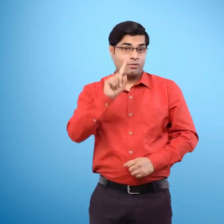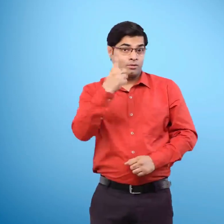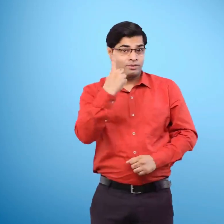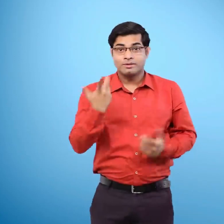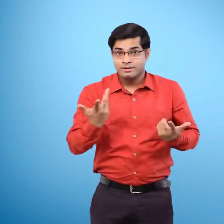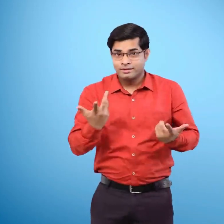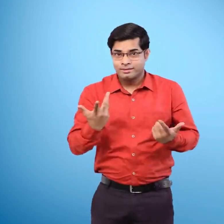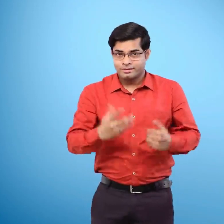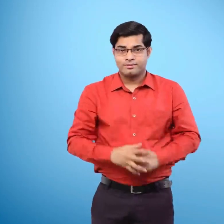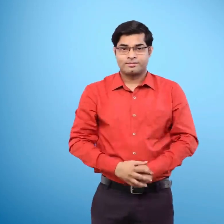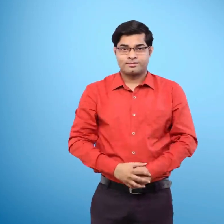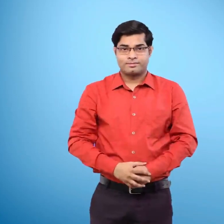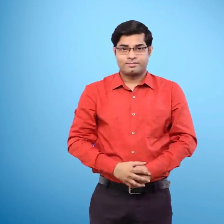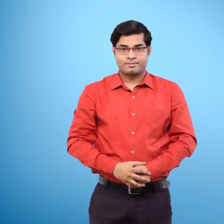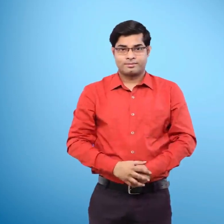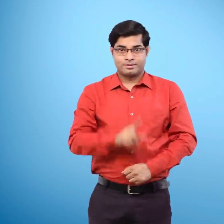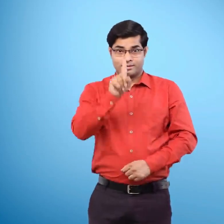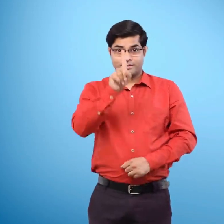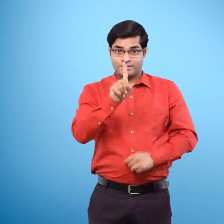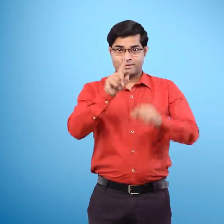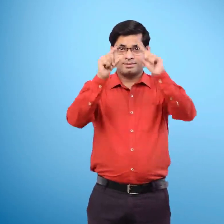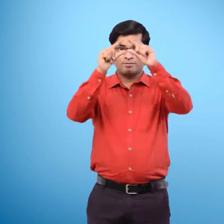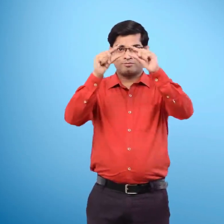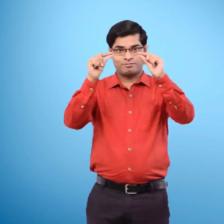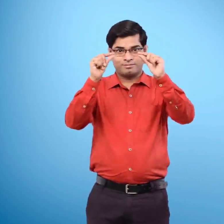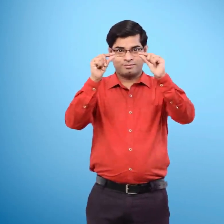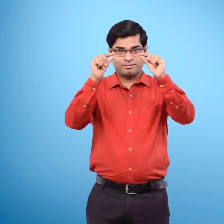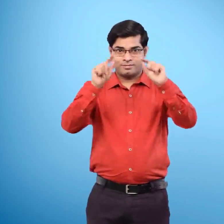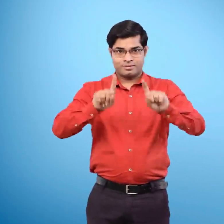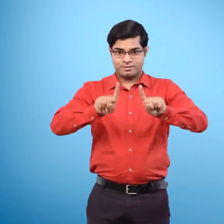In pattern 1, the rods are arranged in standing line.